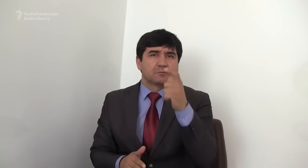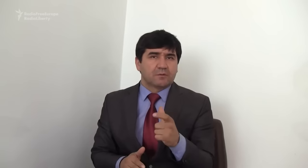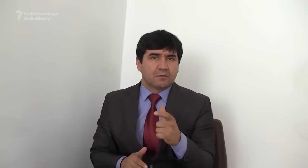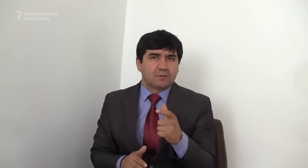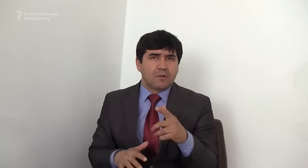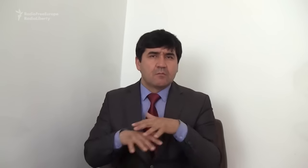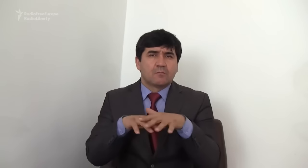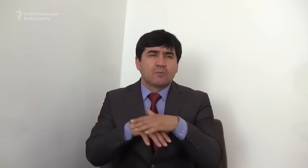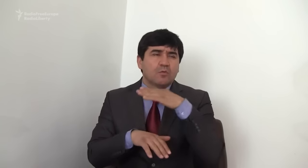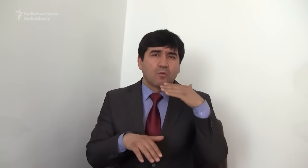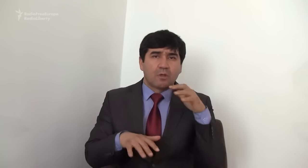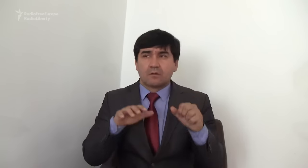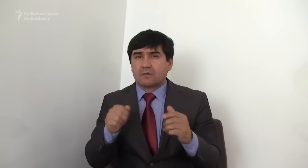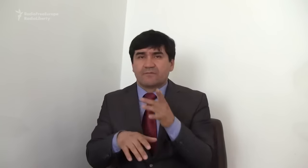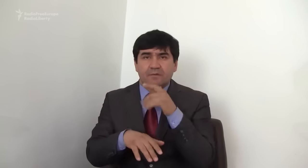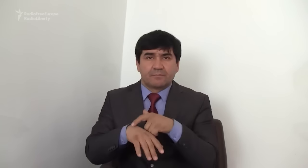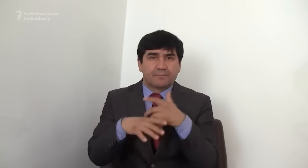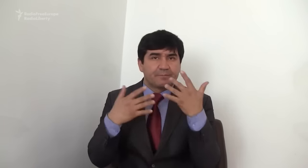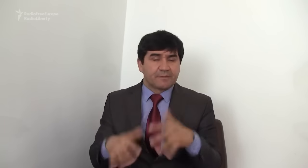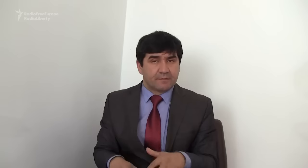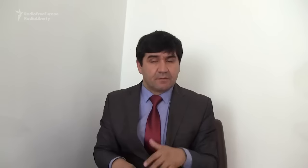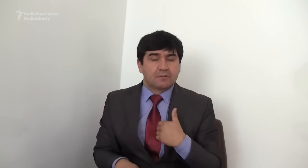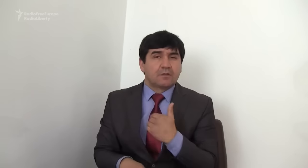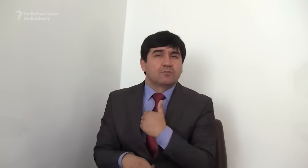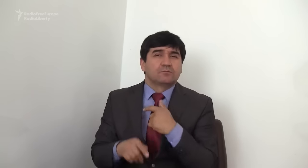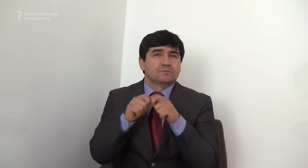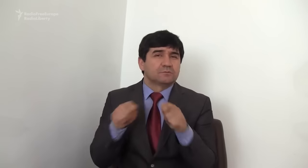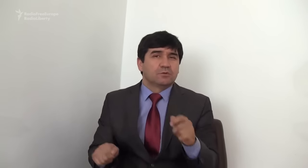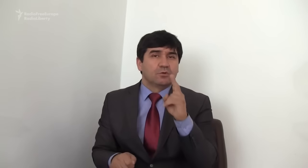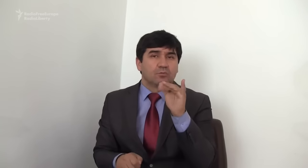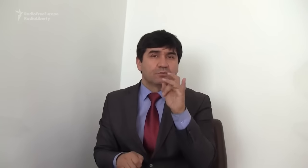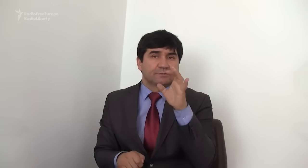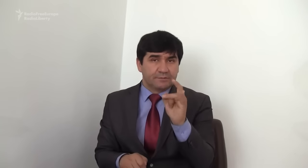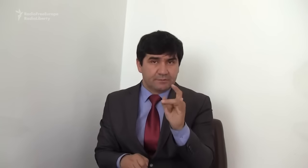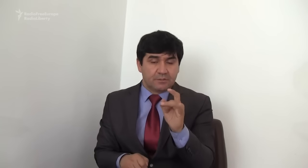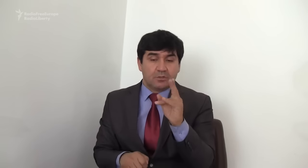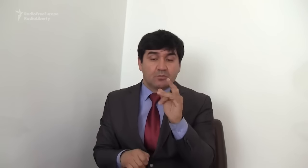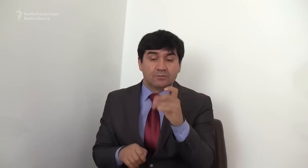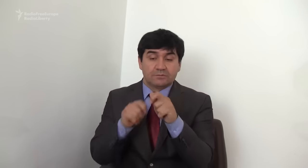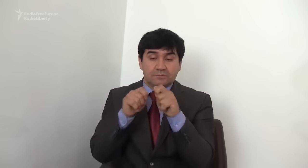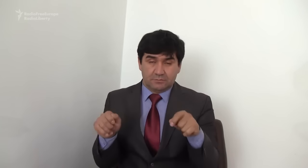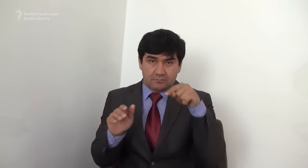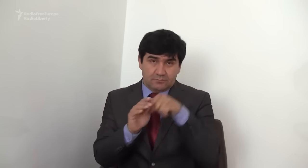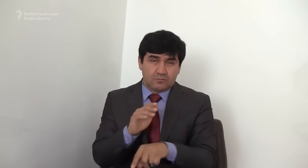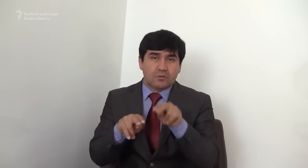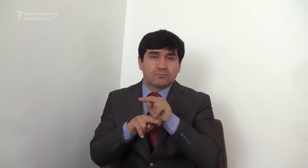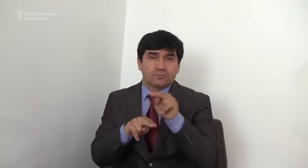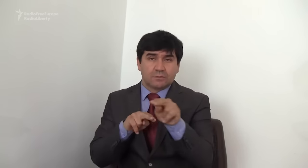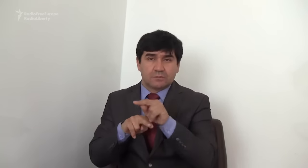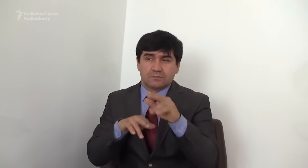They always need translators when visiting doctors, police, or prosecutors to solve some issues, or while seeking jobs.